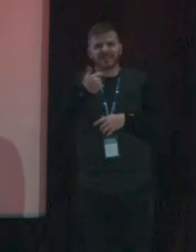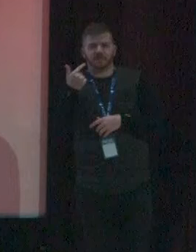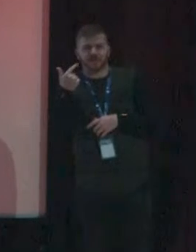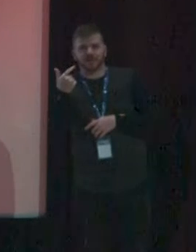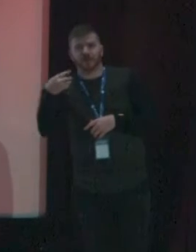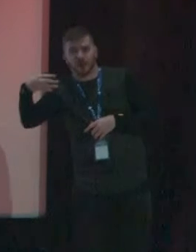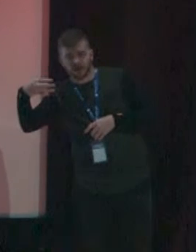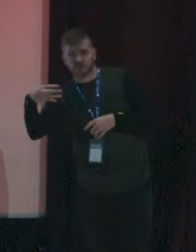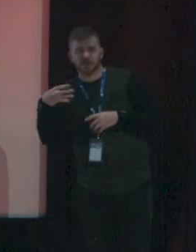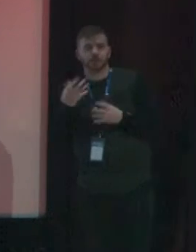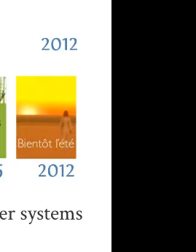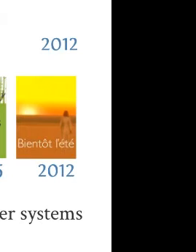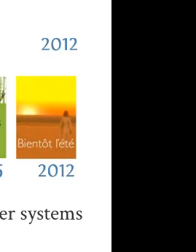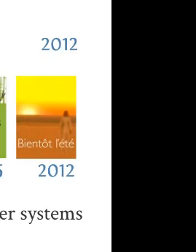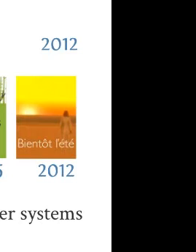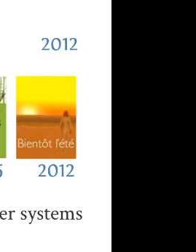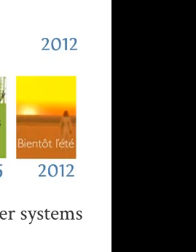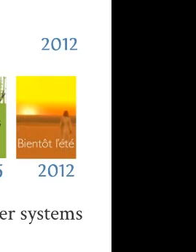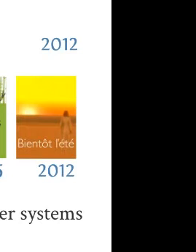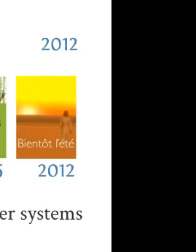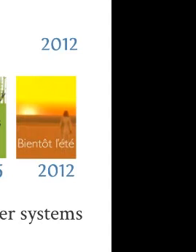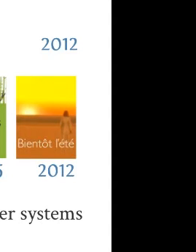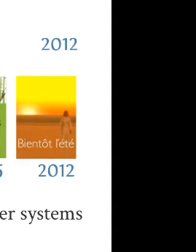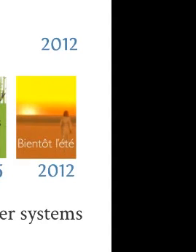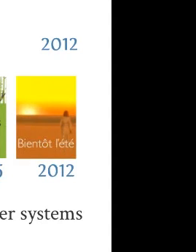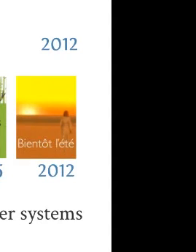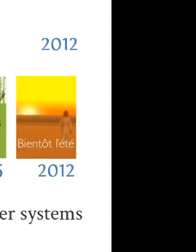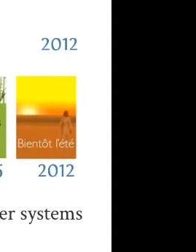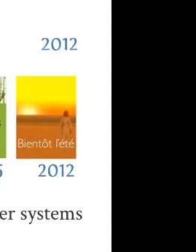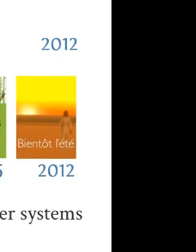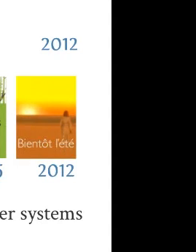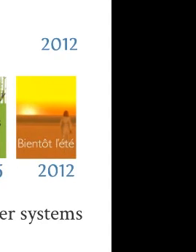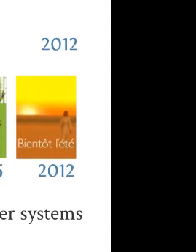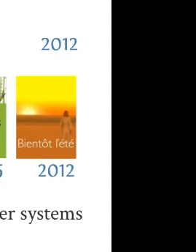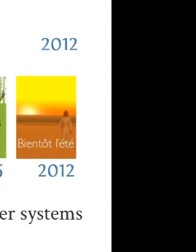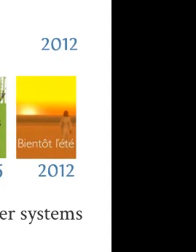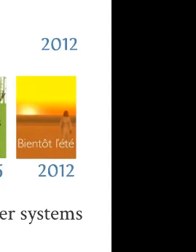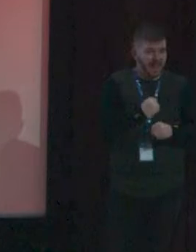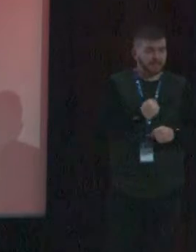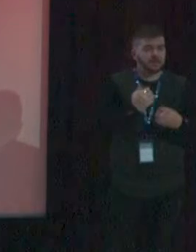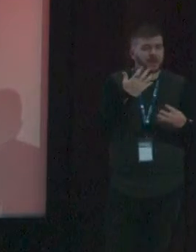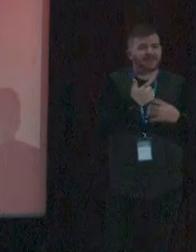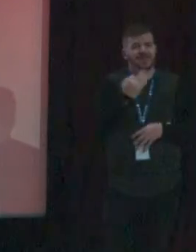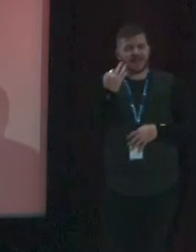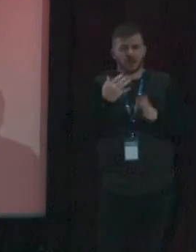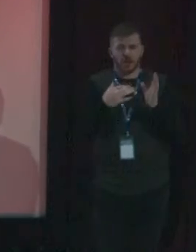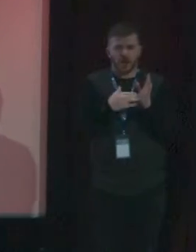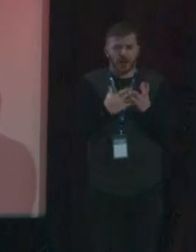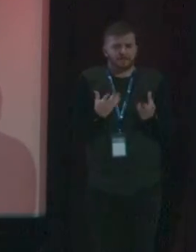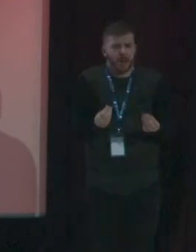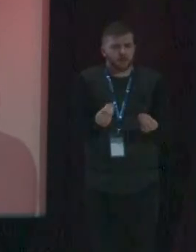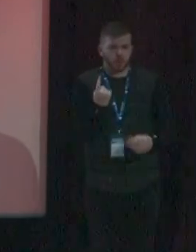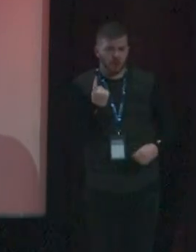They don't have the player encounter element, but that comes back in with another British game, 1978's Mud 1, the original MMO.